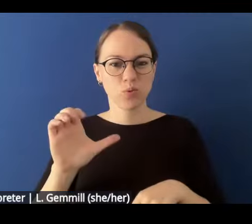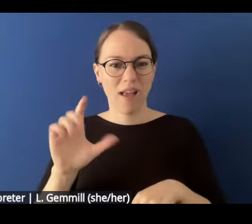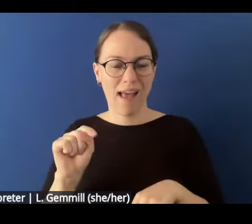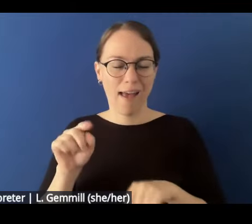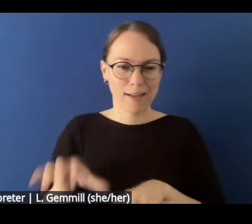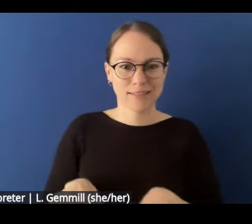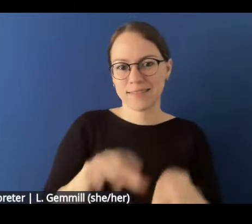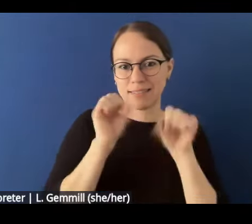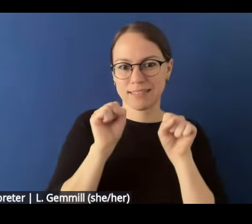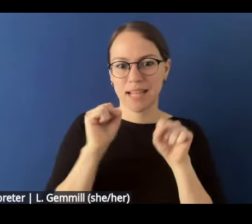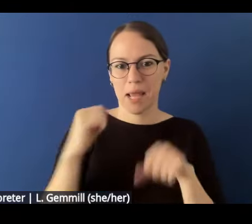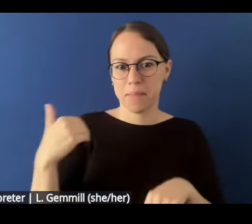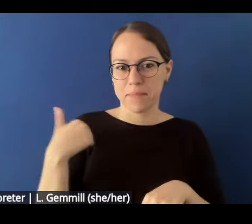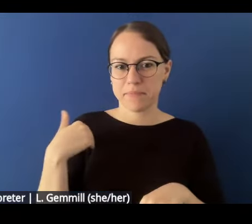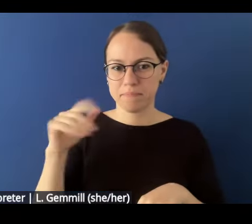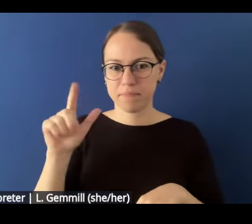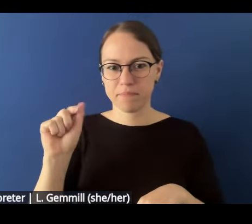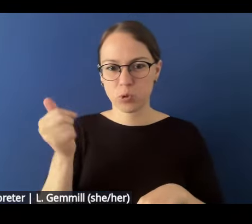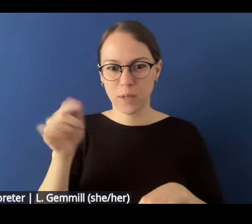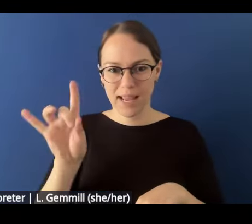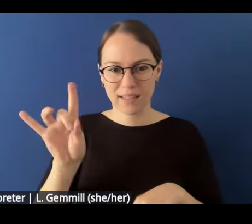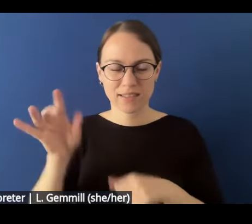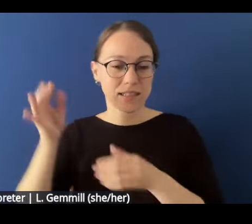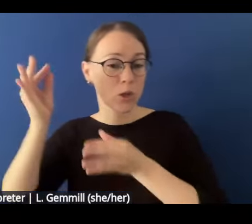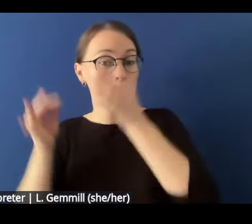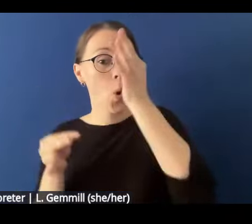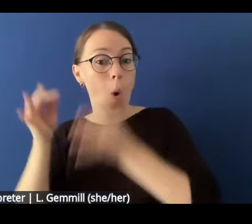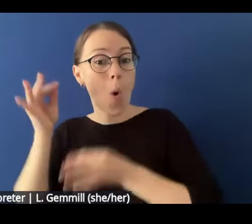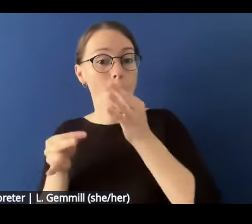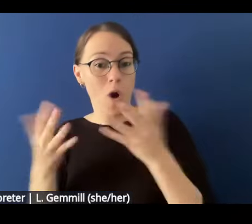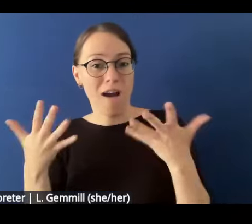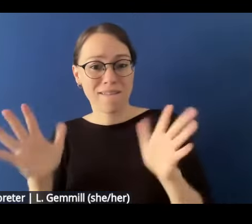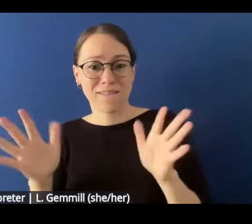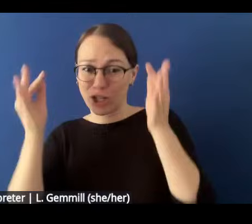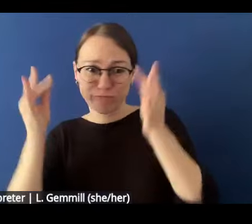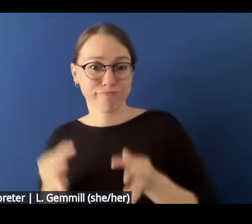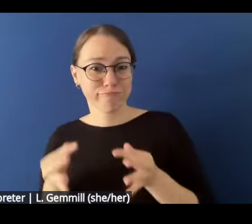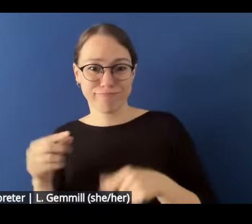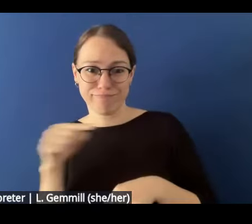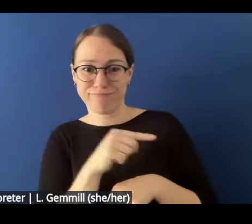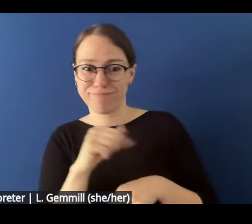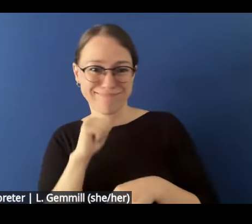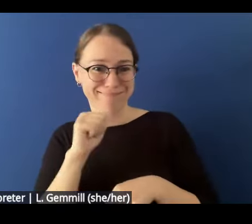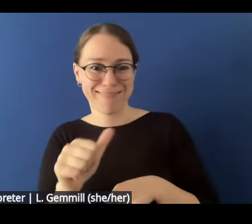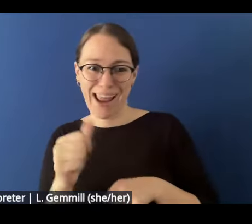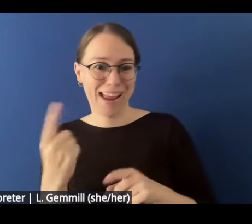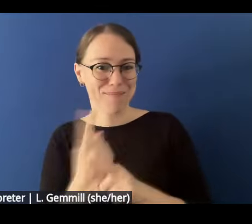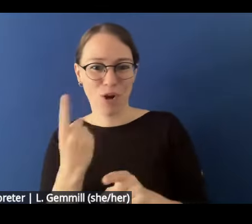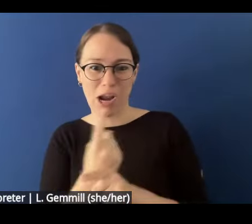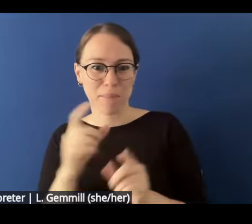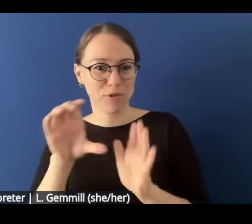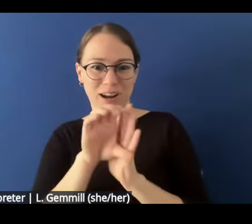found unconstitutional by courts that make interpretation of the remaining statute a bit